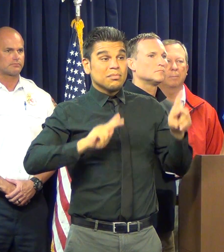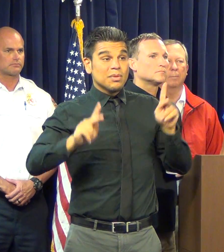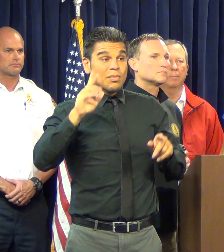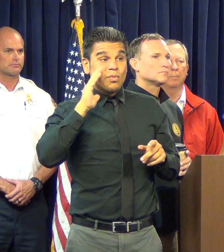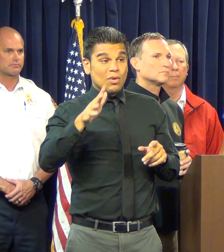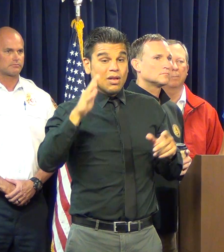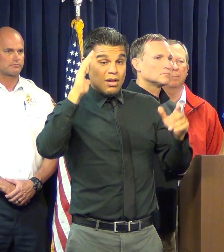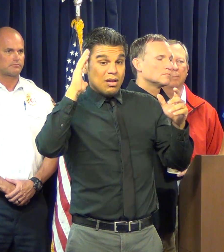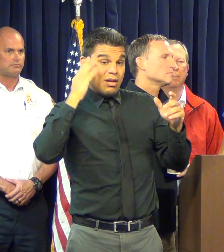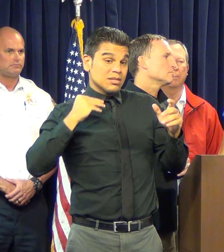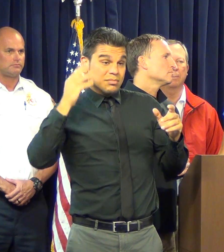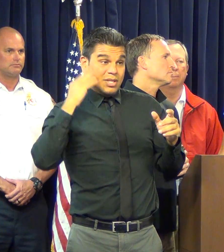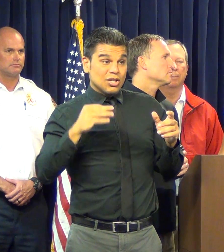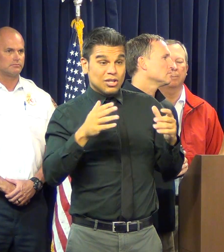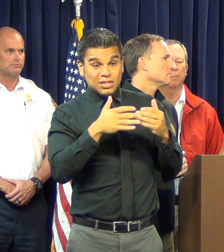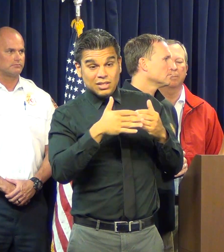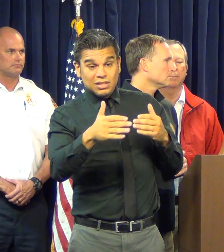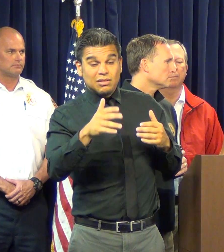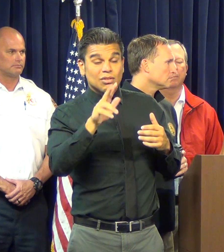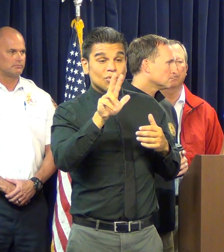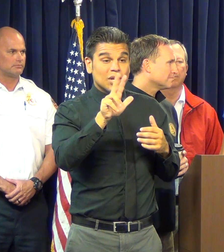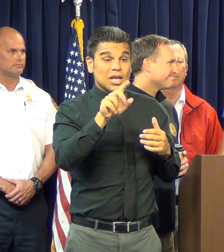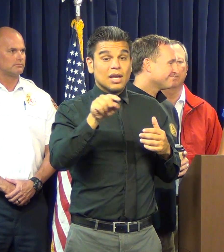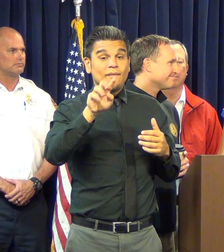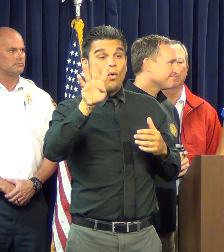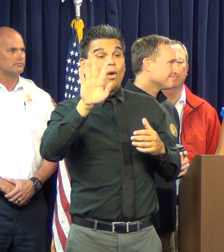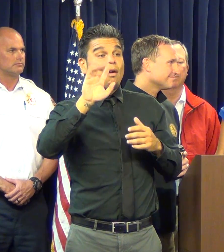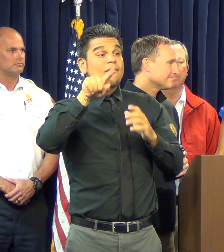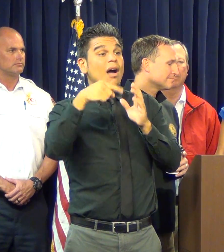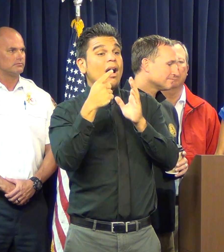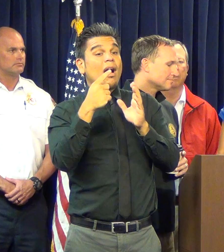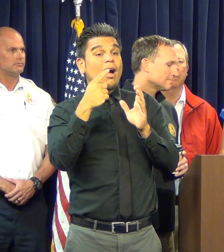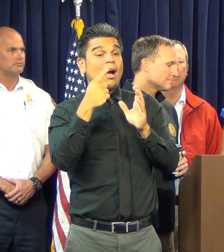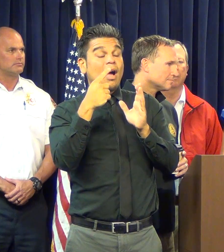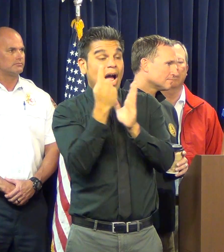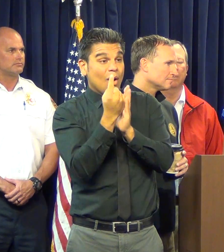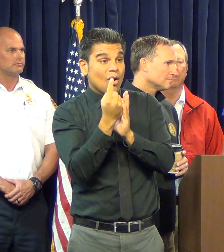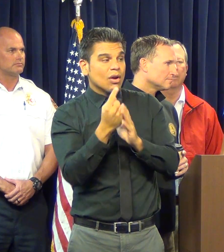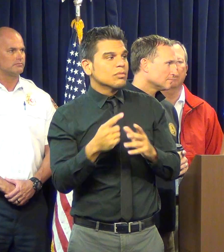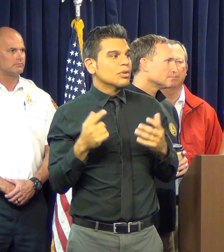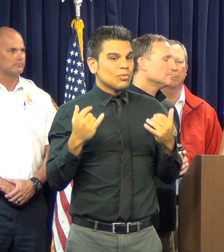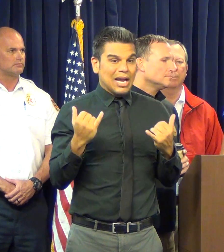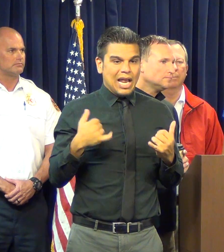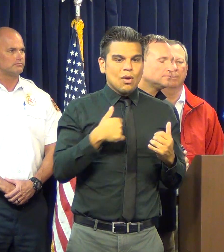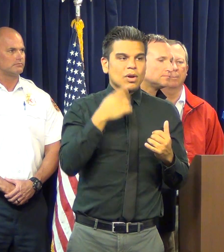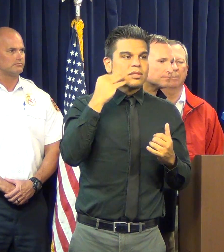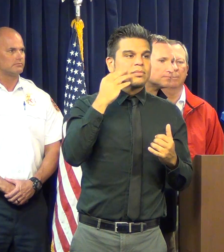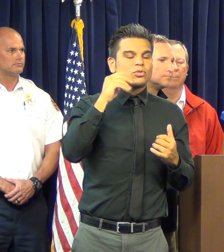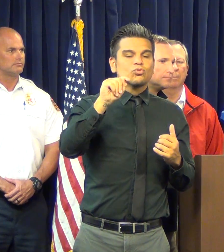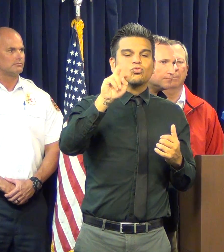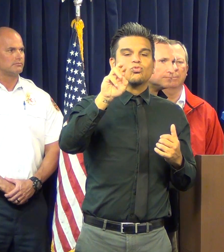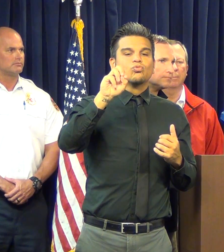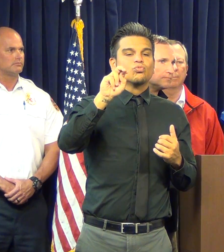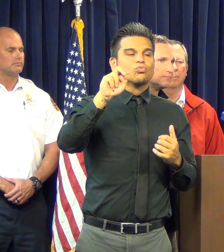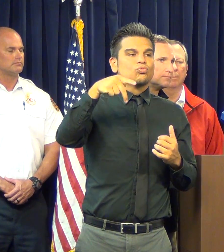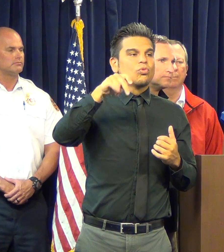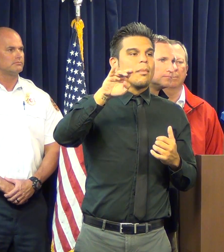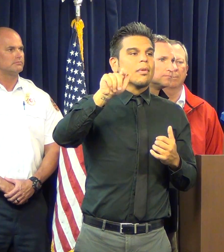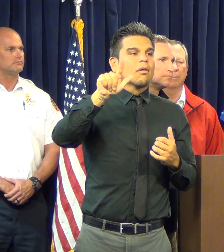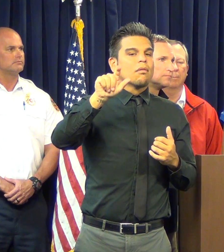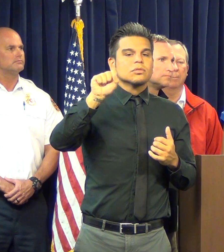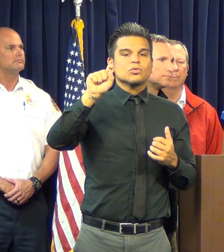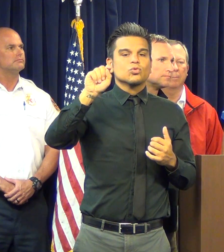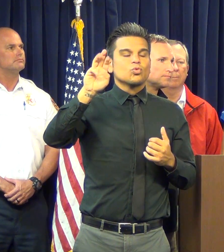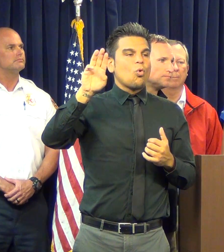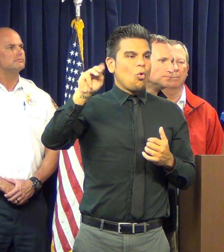in the next 3, 4, 5 hours? That's a good question. So right now we are experiencing tropical storm conditions across all of Duval County and the